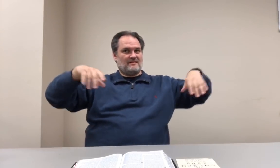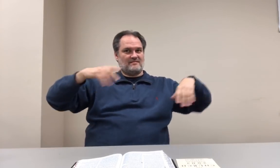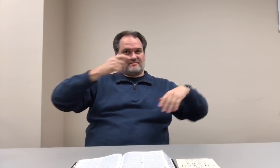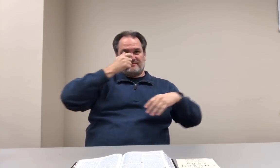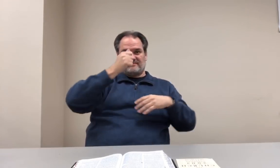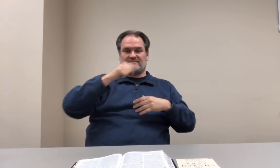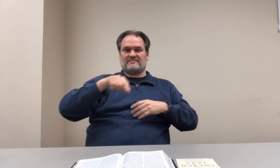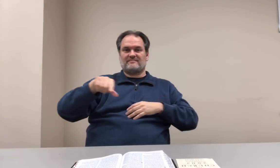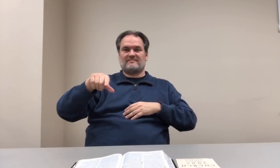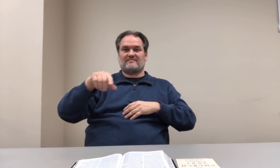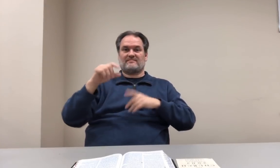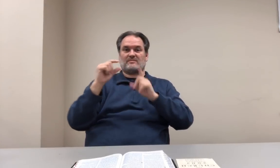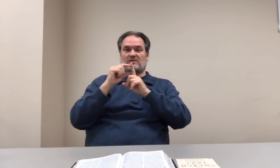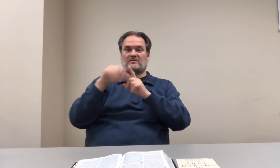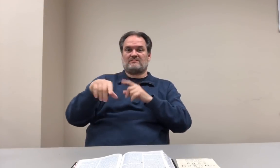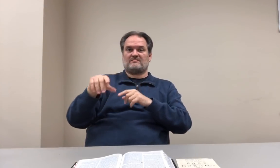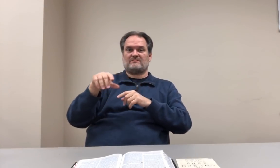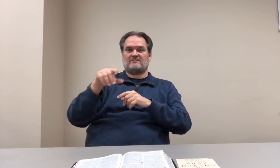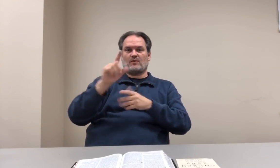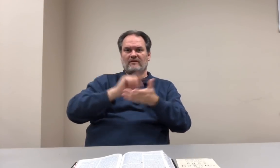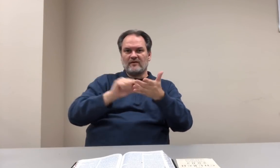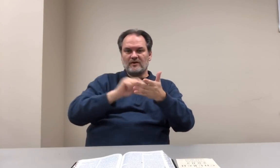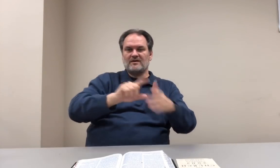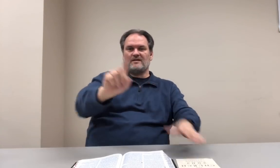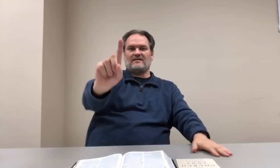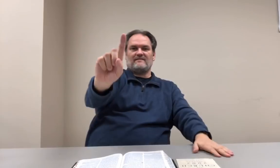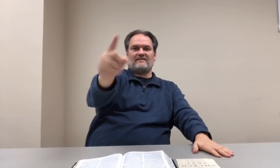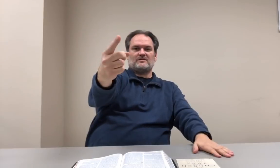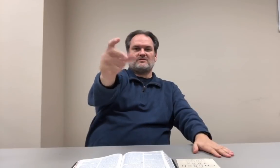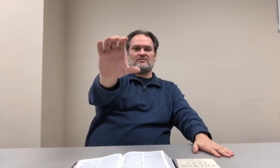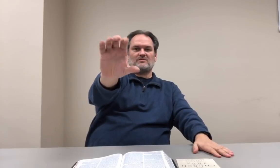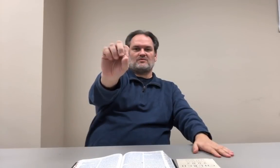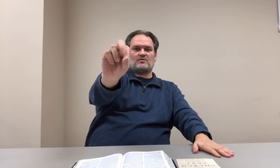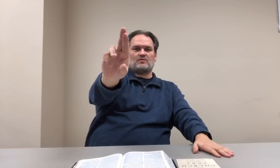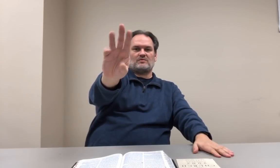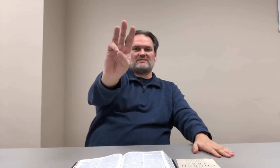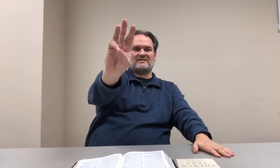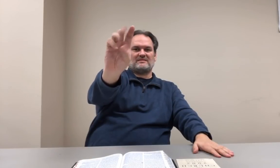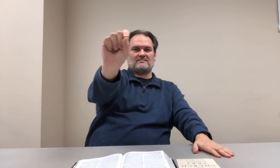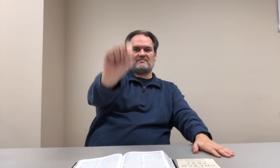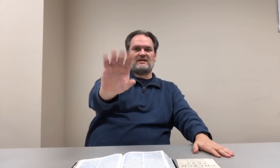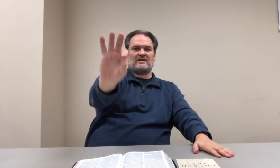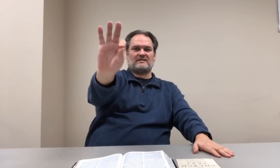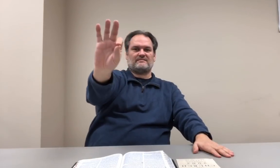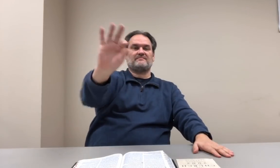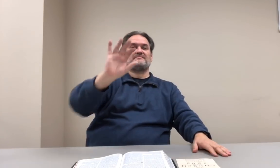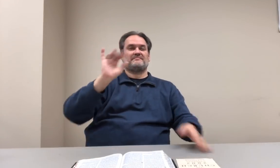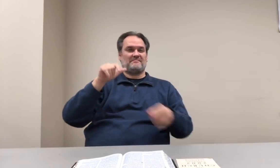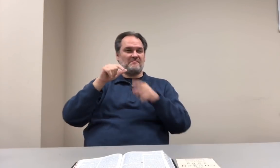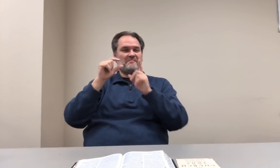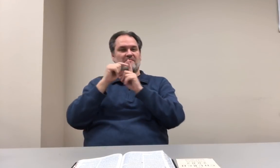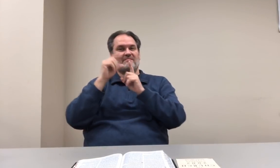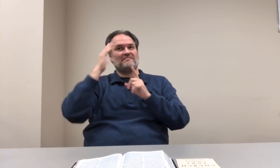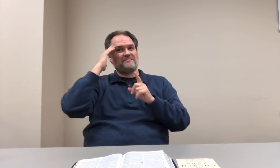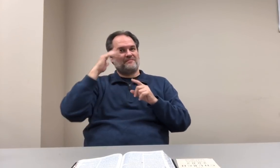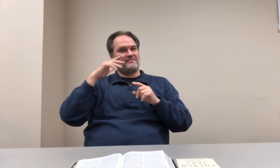almighty, perfectly wise, just, good, and the overflowing source of all good. So